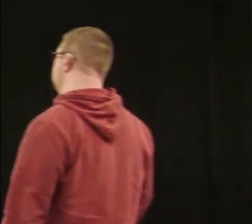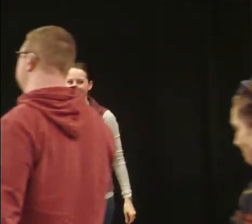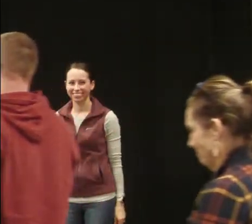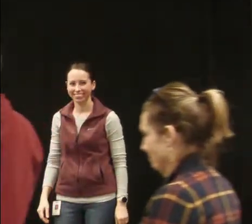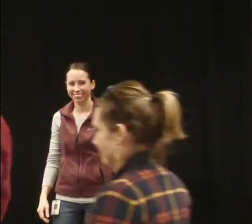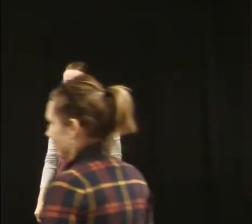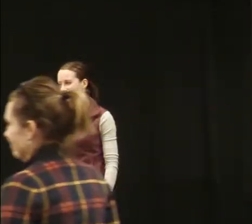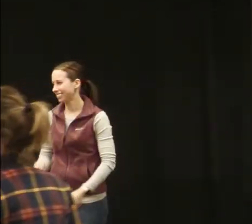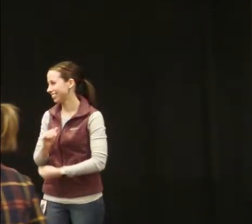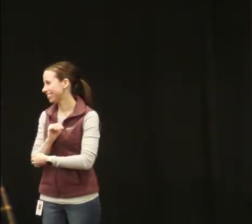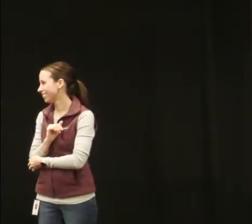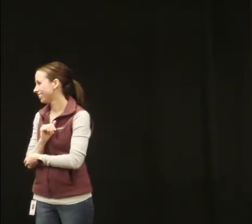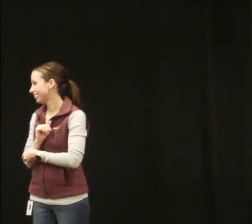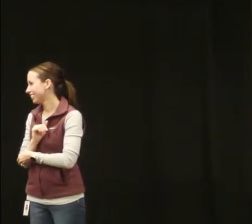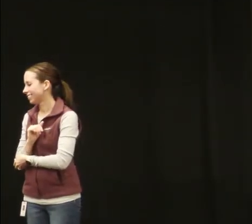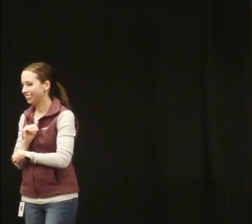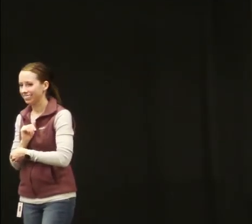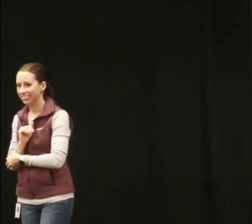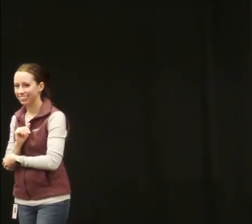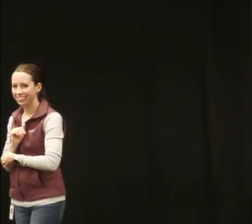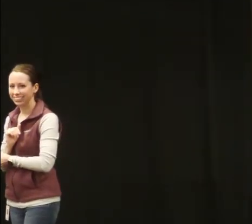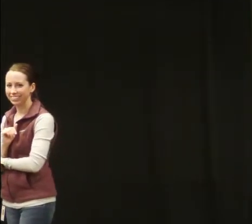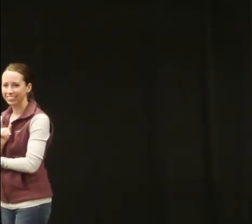Oh, okay.